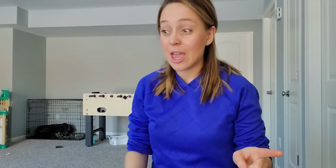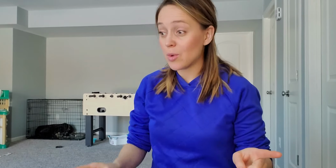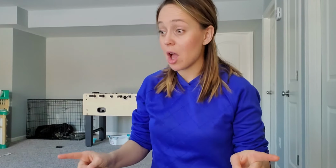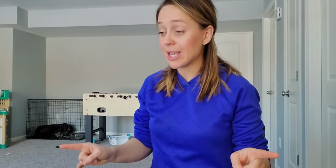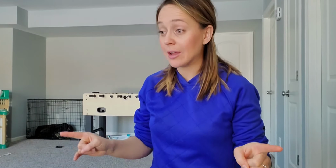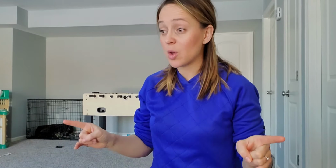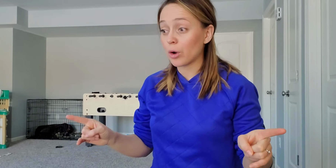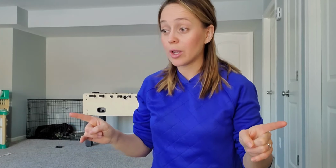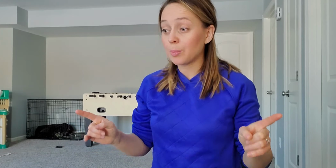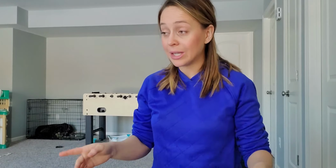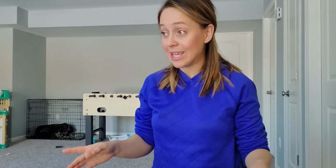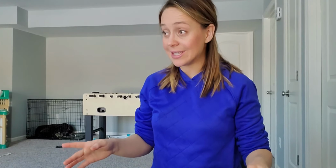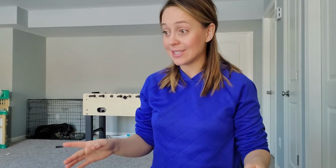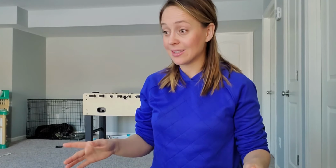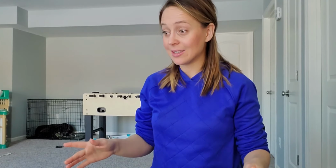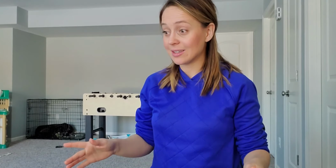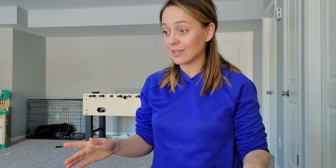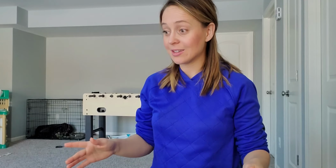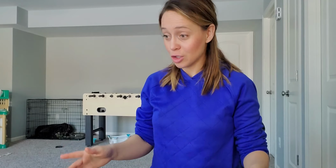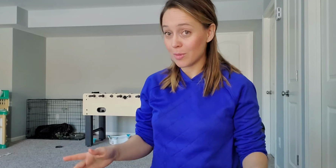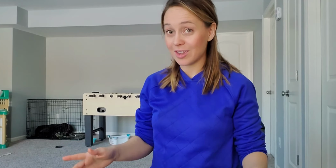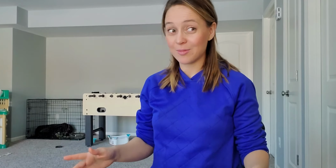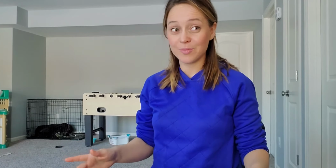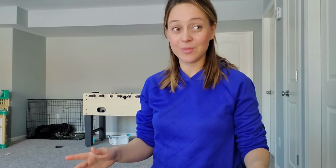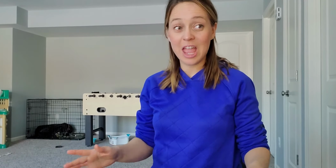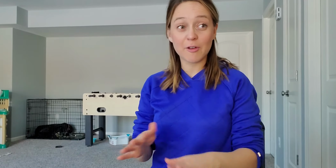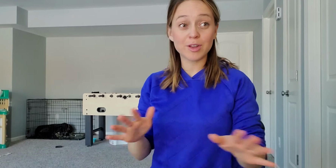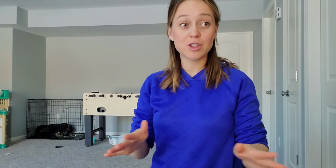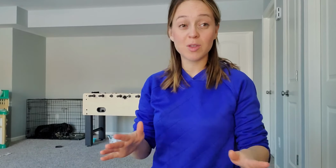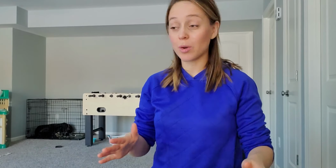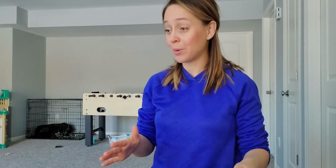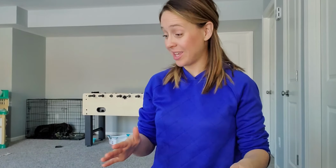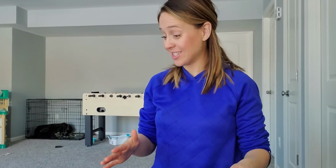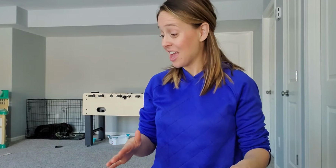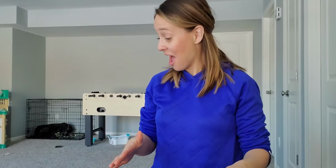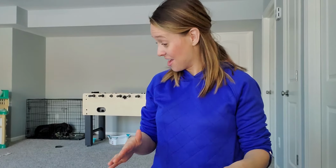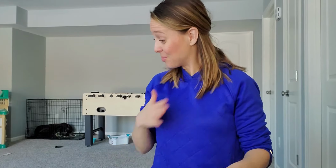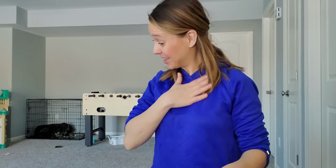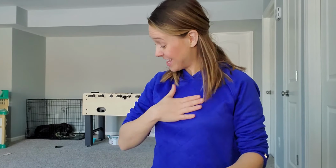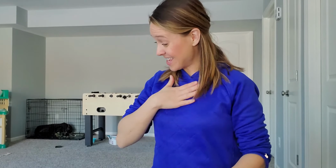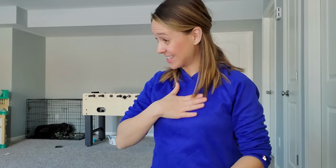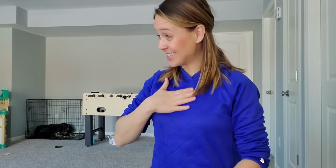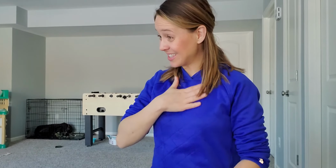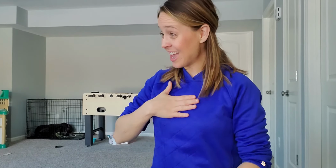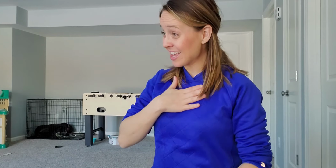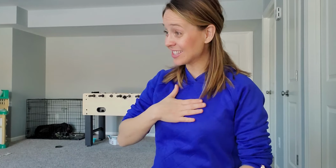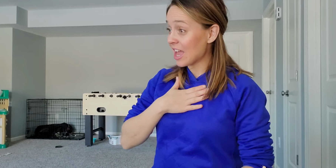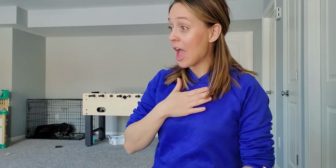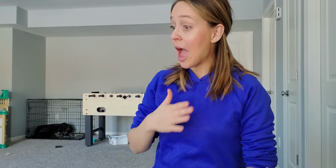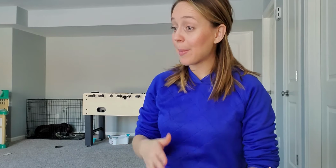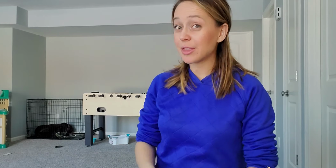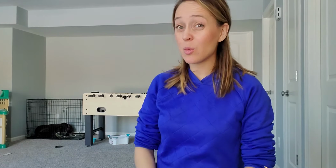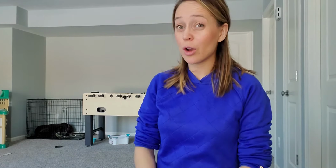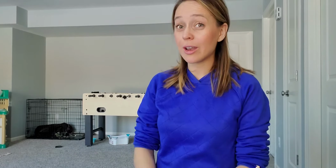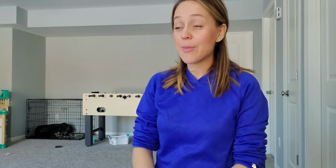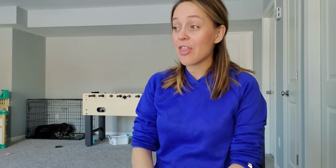we assign the word please? Please. Show me. Please. Everyone can show me the word please. Please. Please. Yes. How about the word